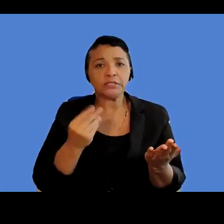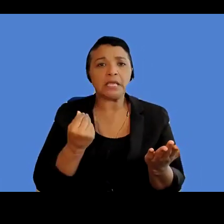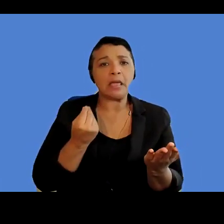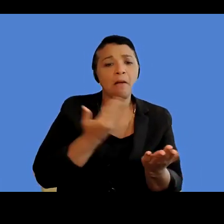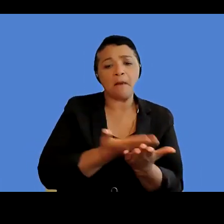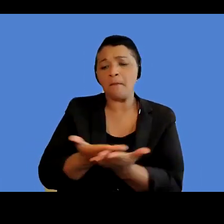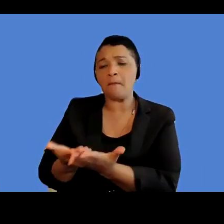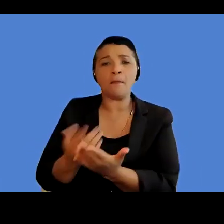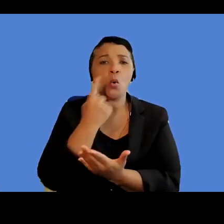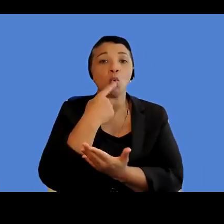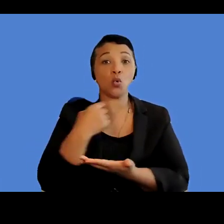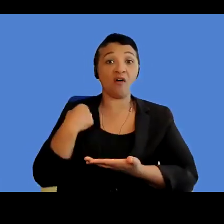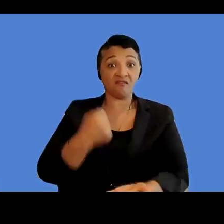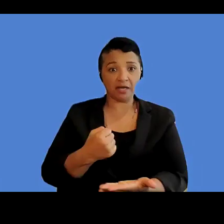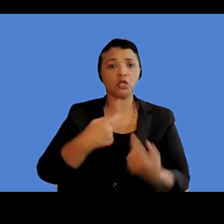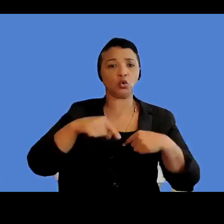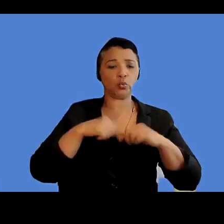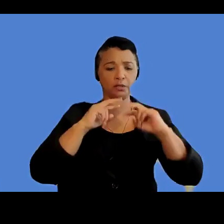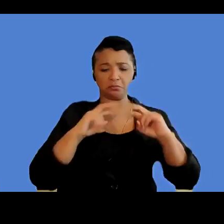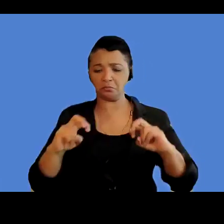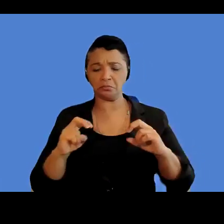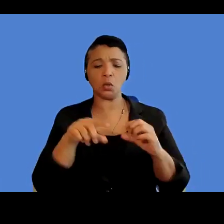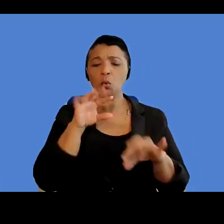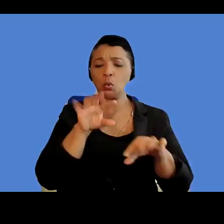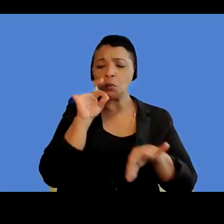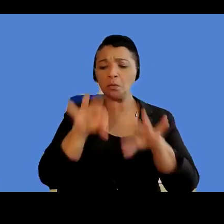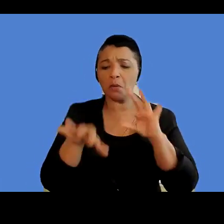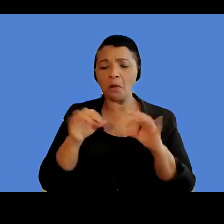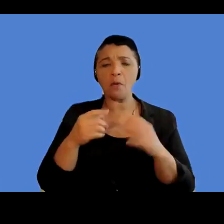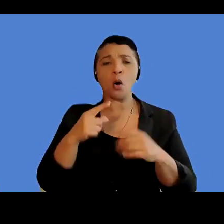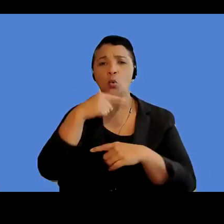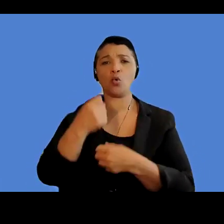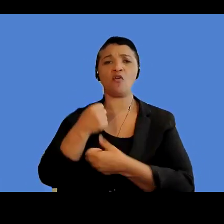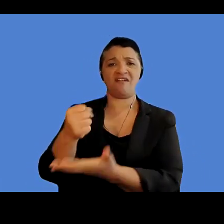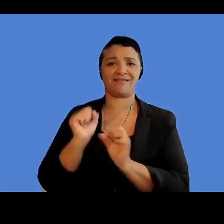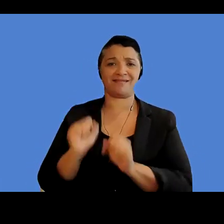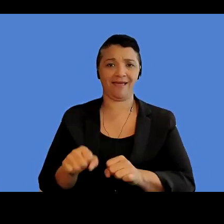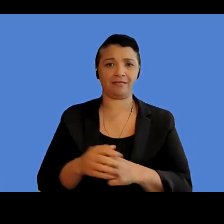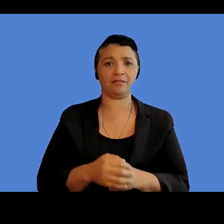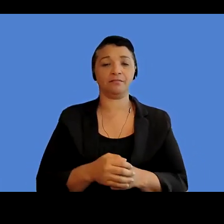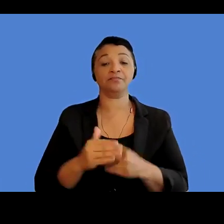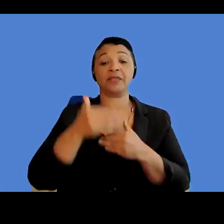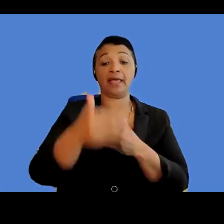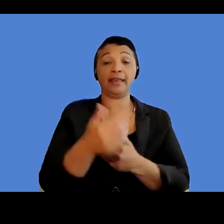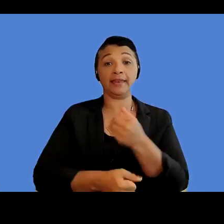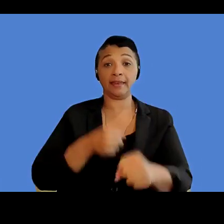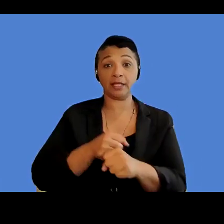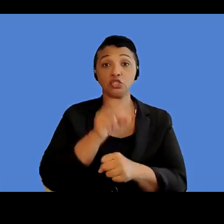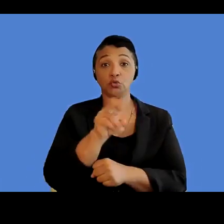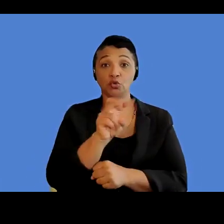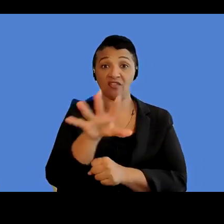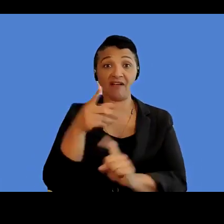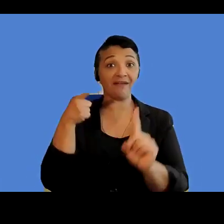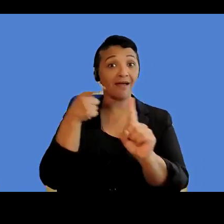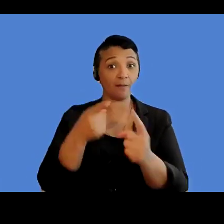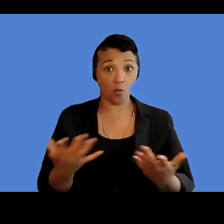that we have received. Our aim for 2025 is to ensure